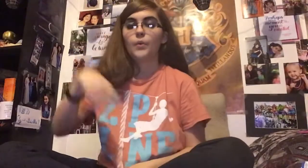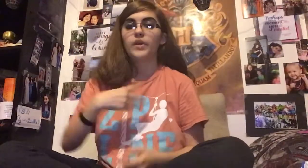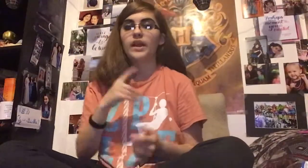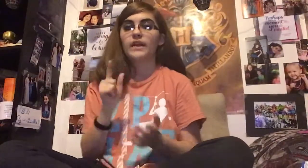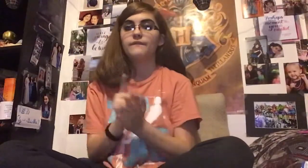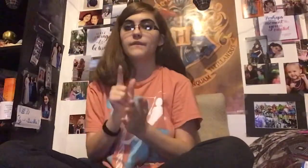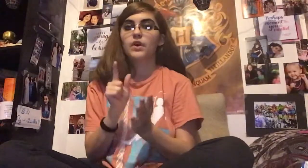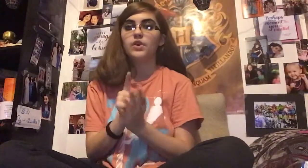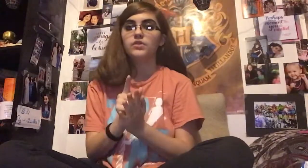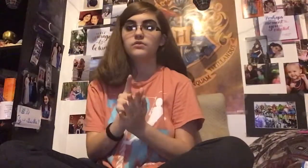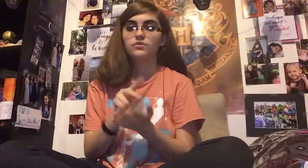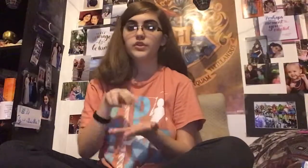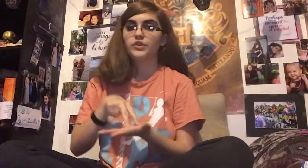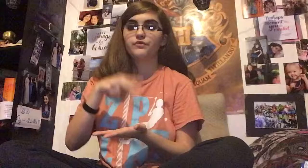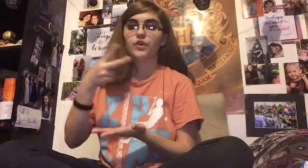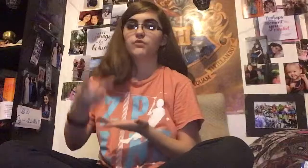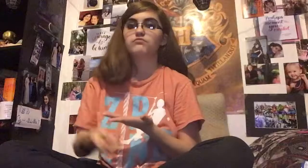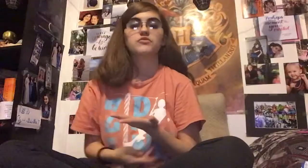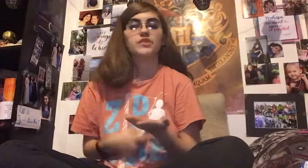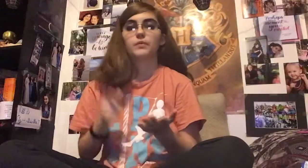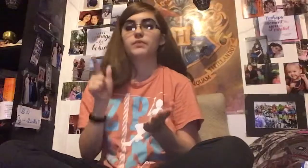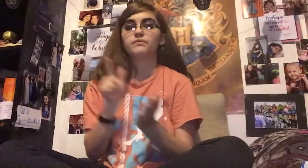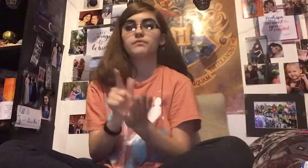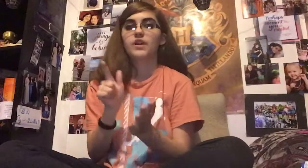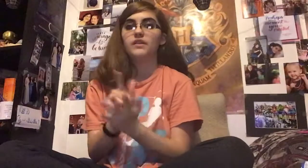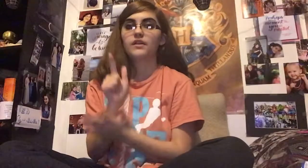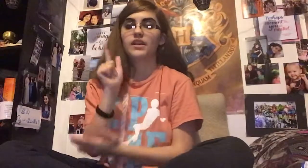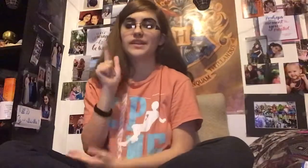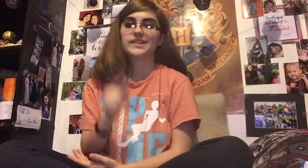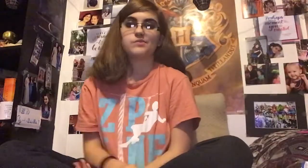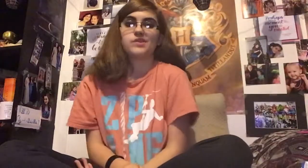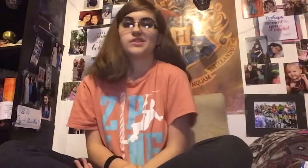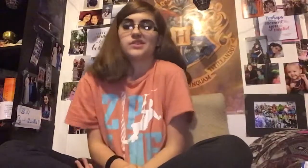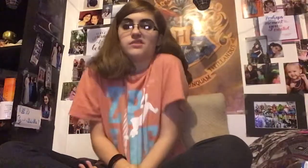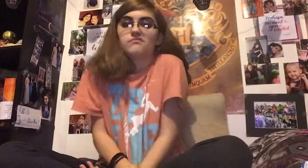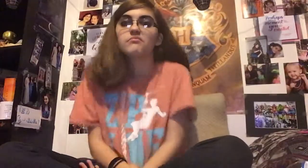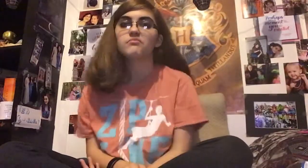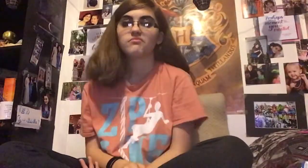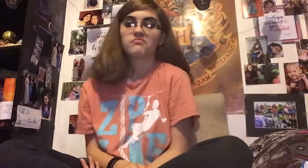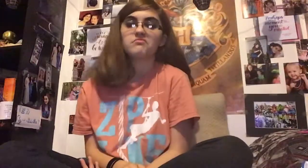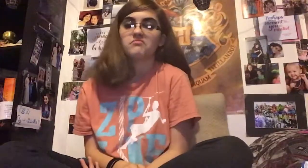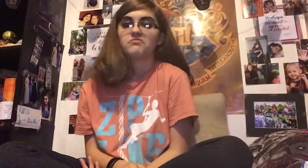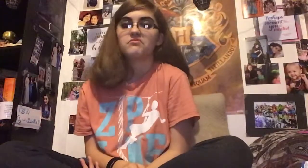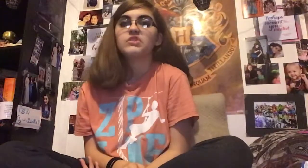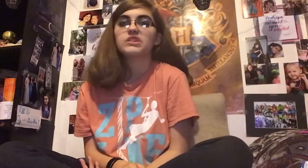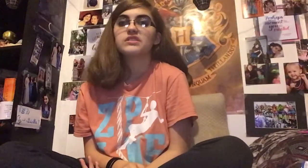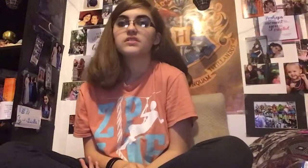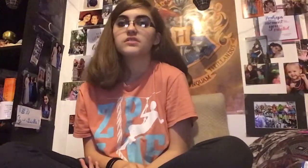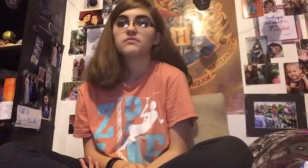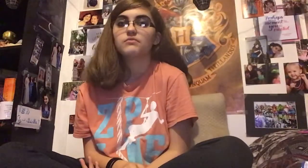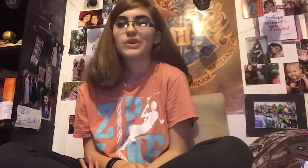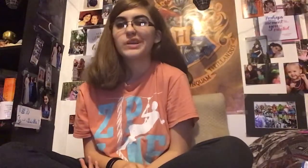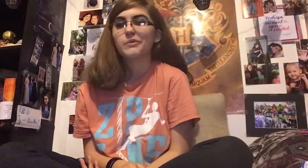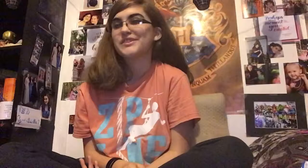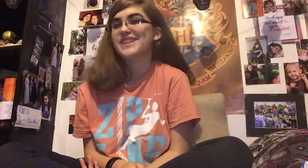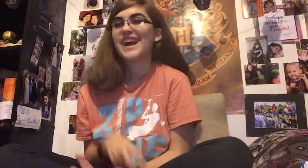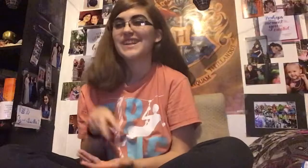Will I fall? Or you can do fall. Whichever one. I like this one because it just looks more like a real sign instead